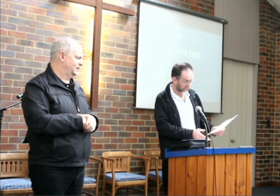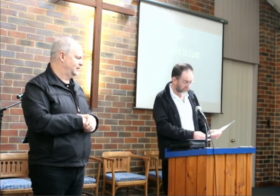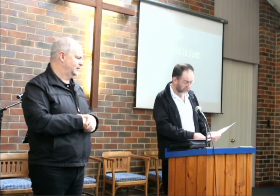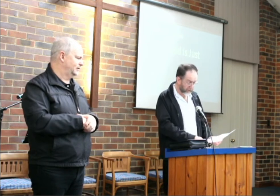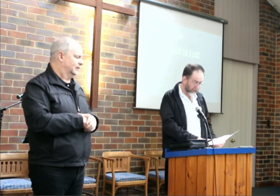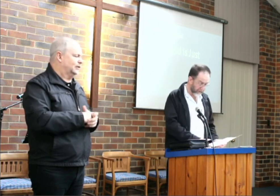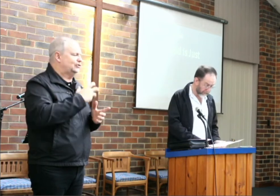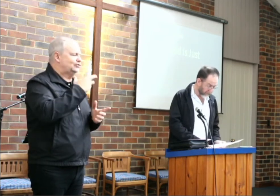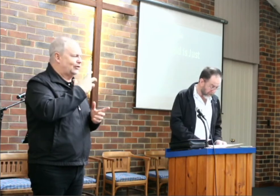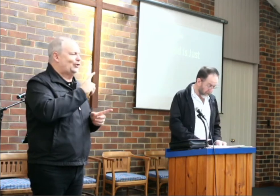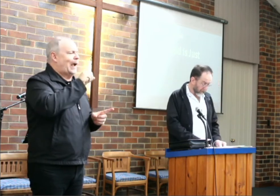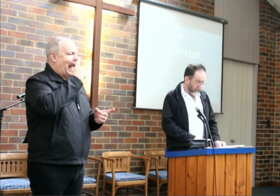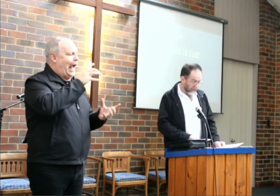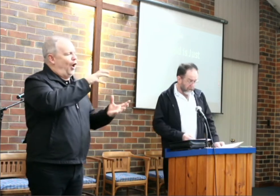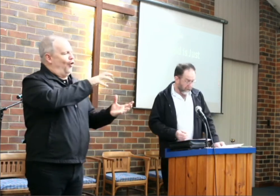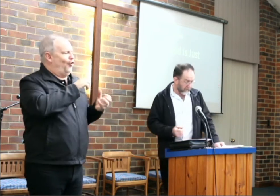Sorry, you can't.